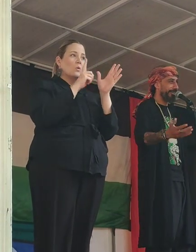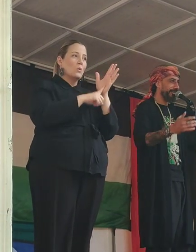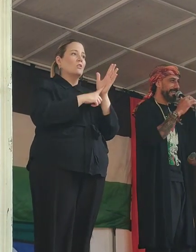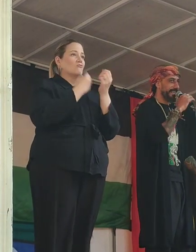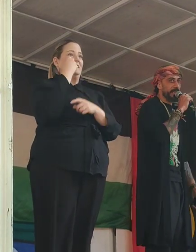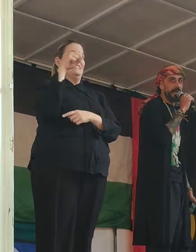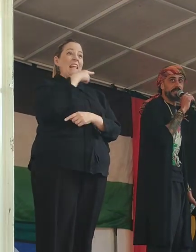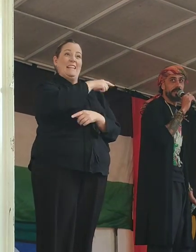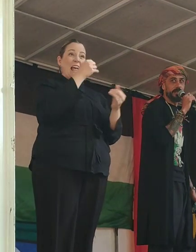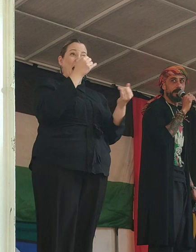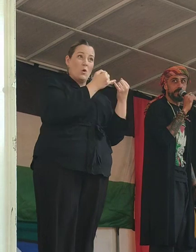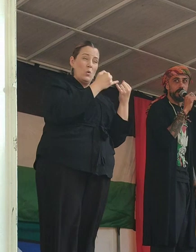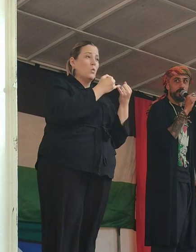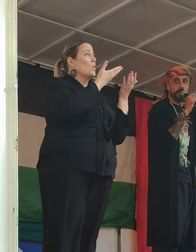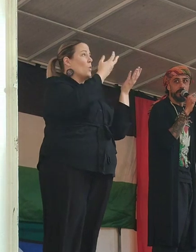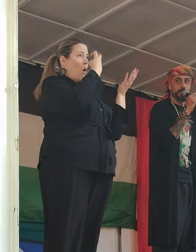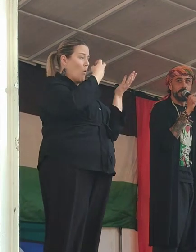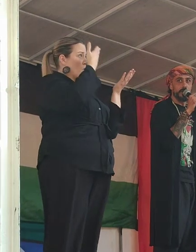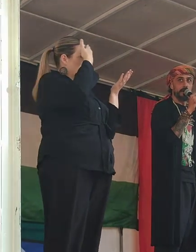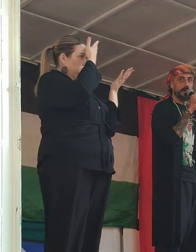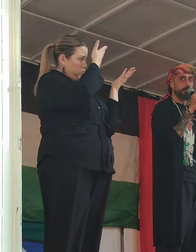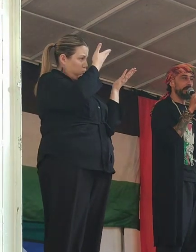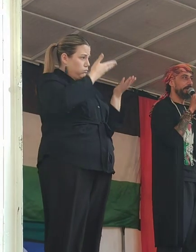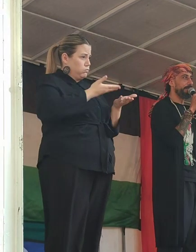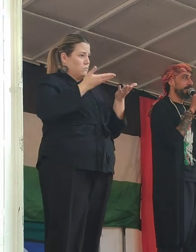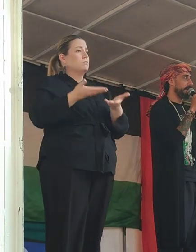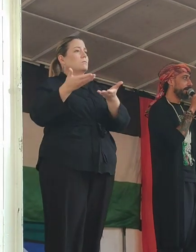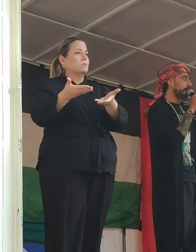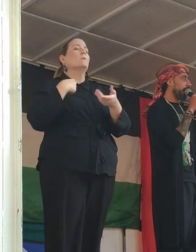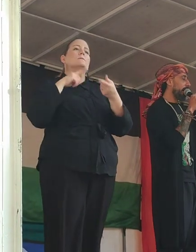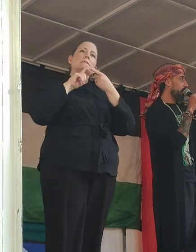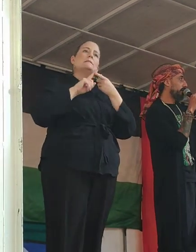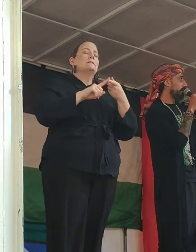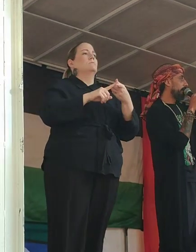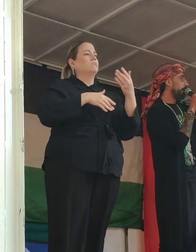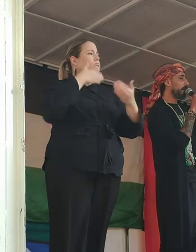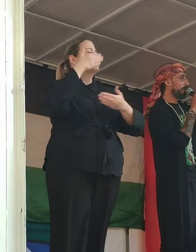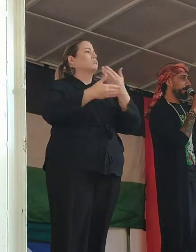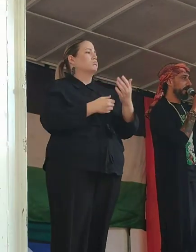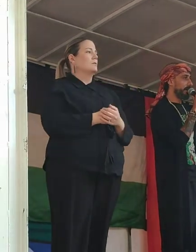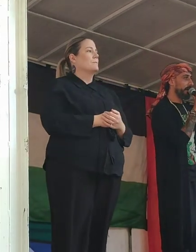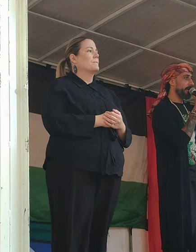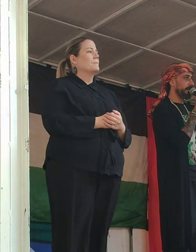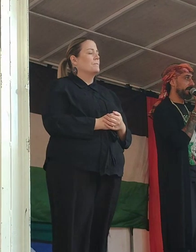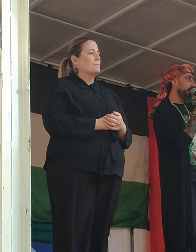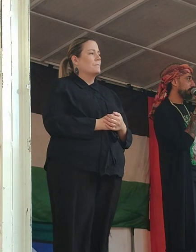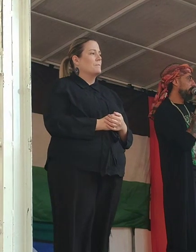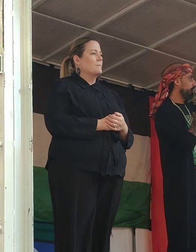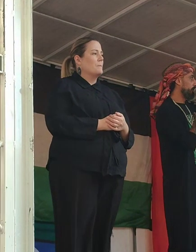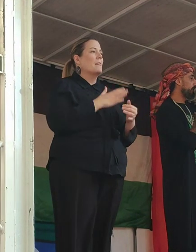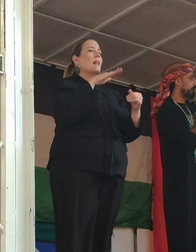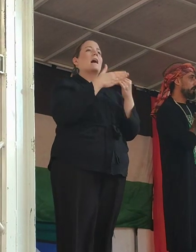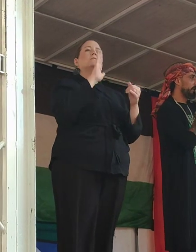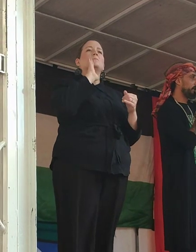so it's going to pass on and on and on, inshallah. We keep fighting. Our final speaker needs absolutely